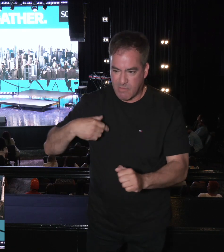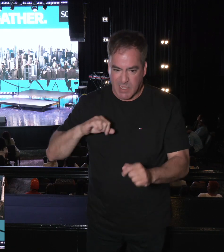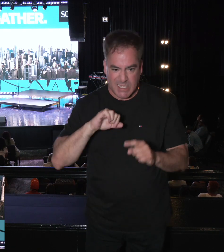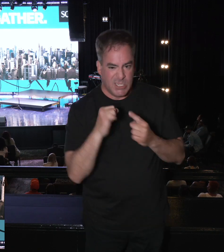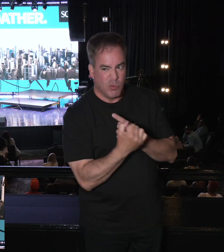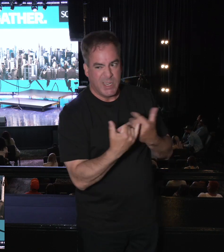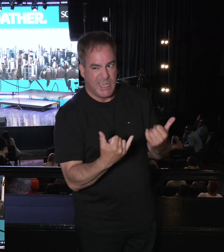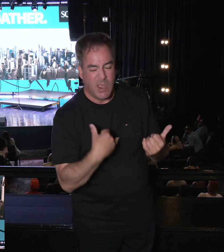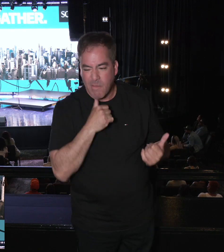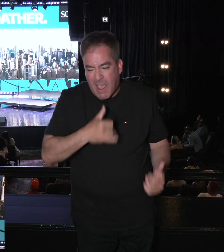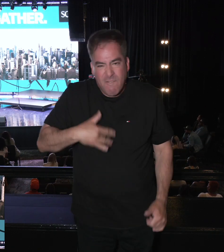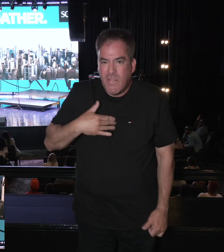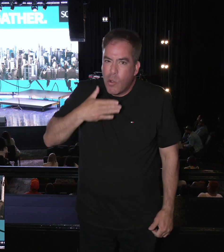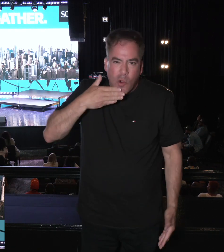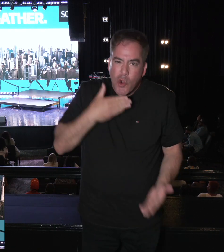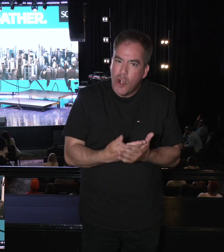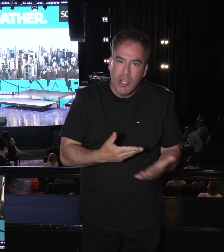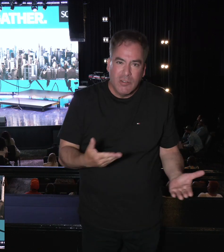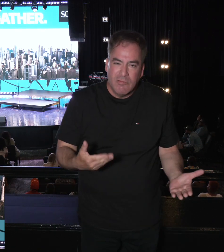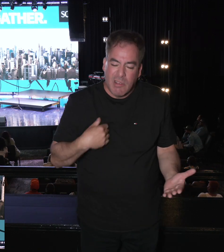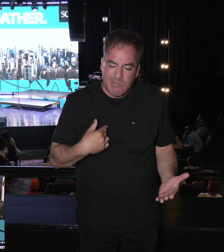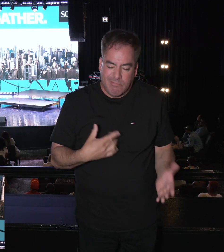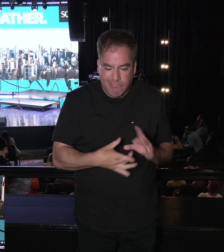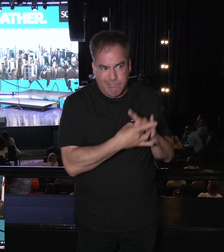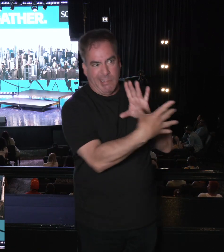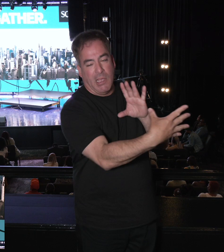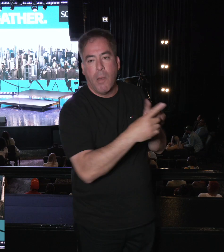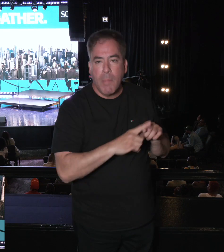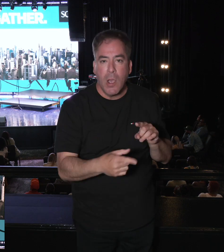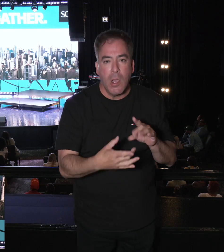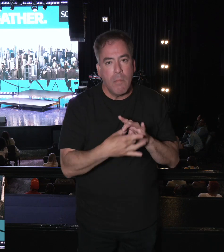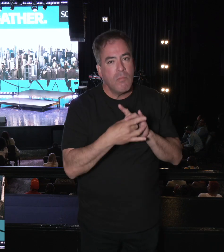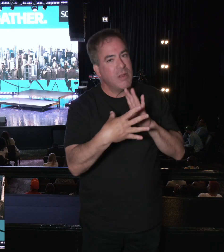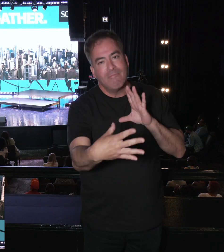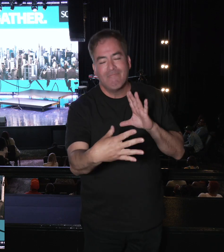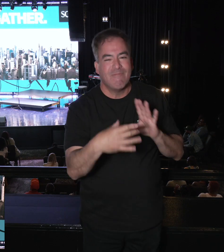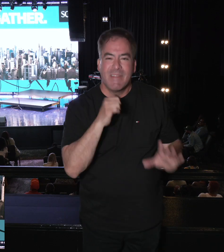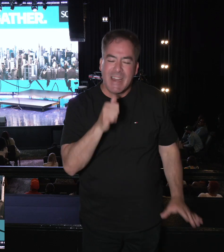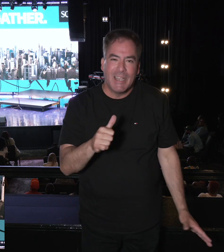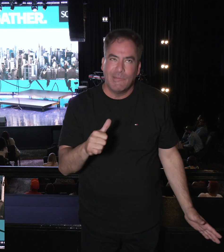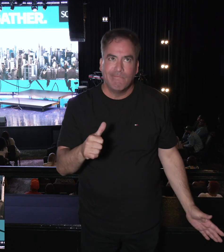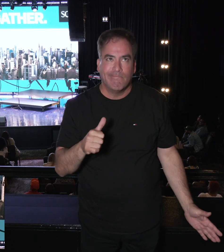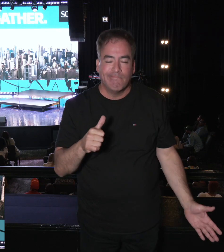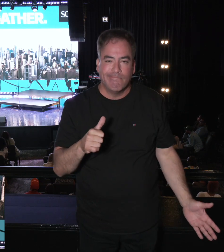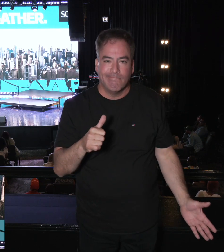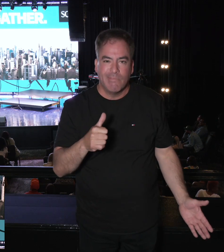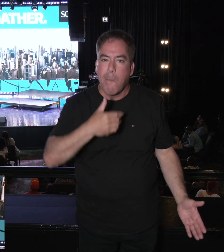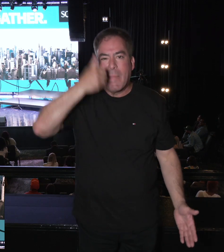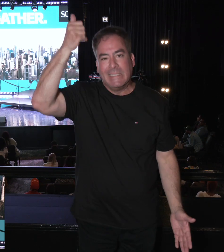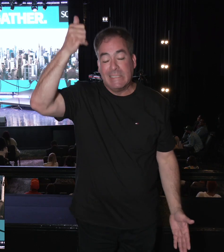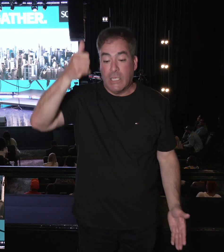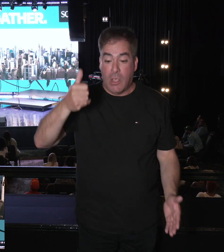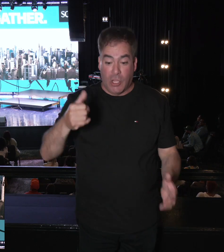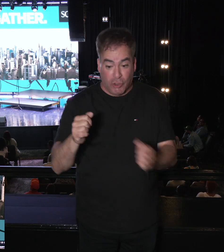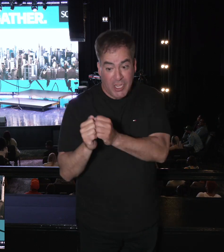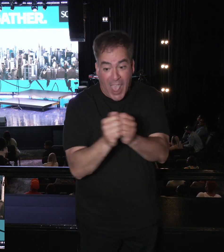season because I'm not feeling so great. But breakups are not the best. Being together is